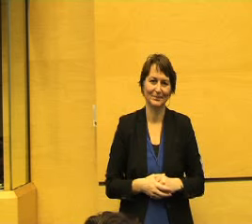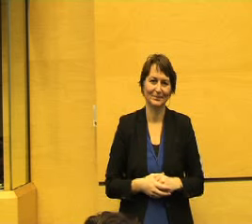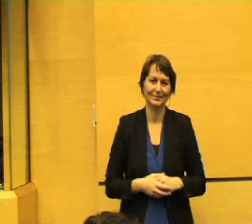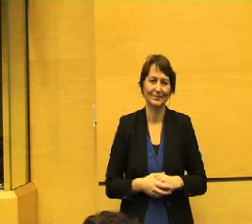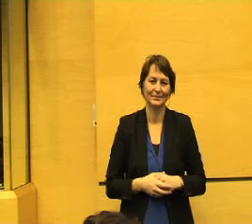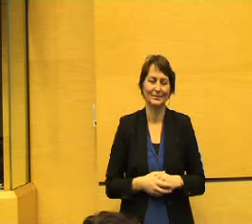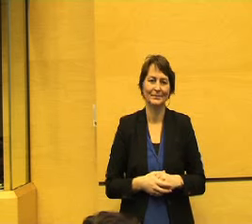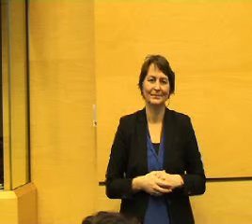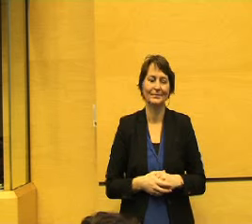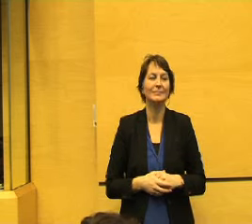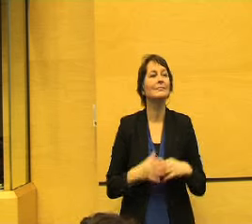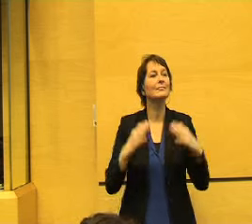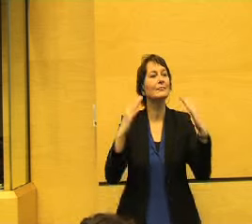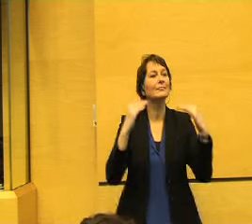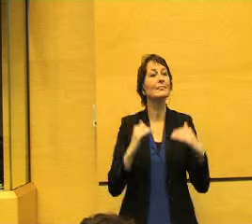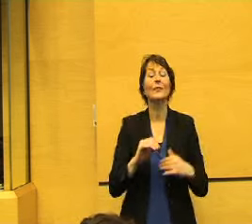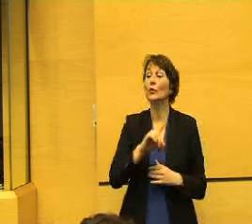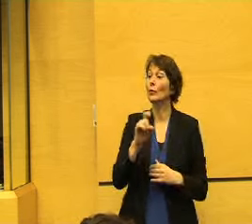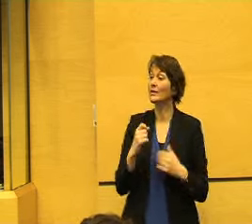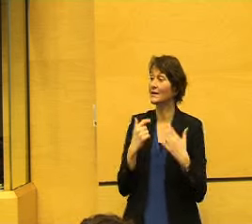The question number 7